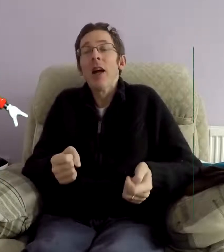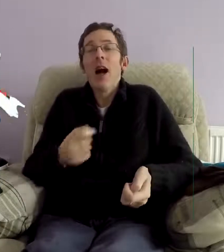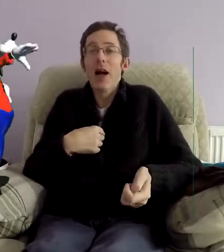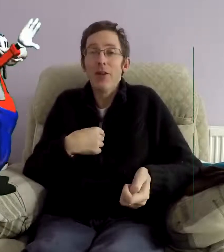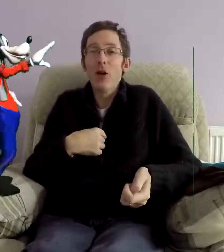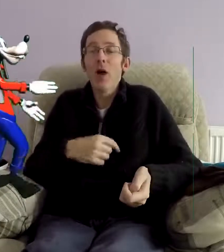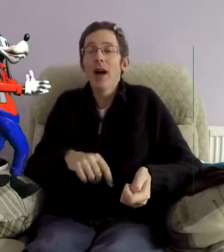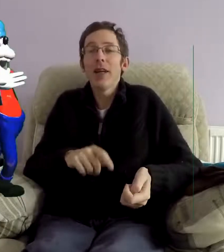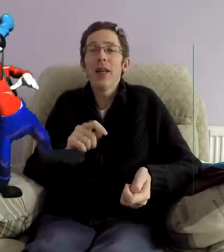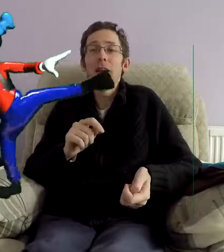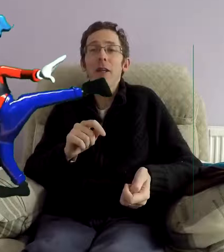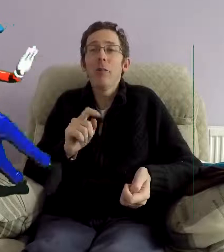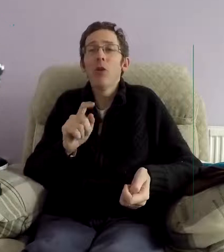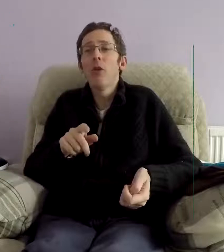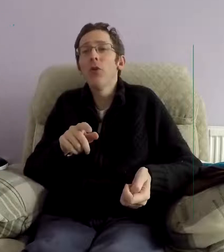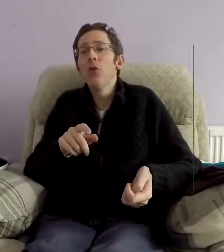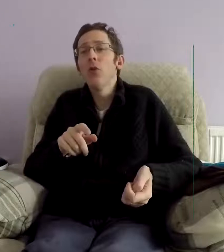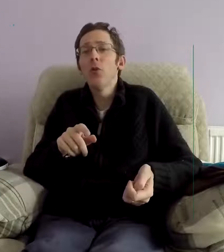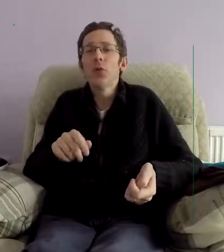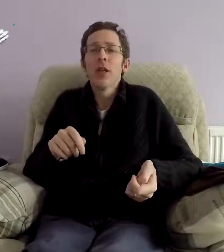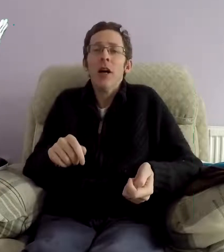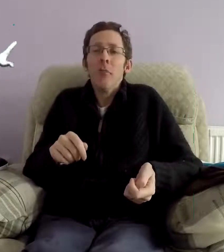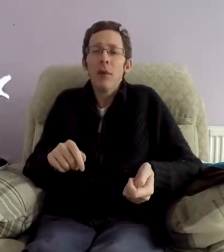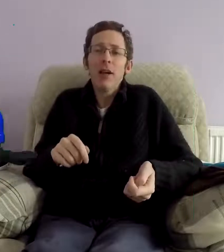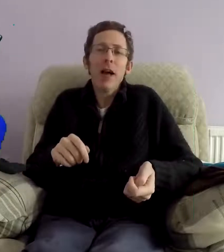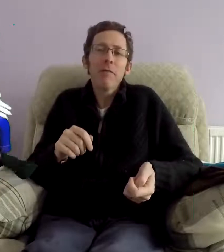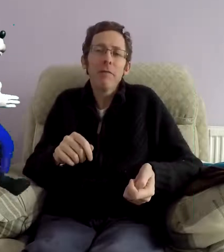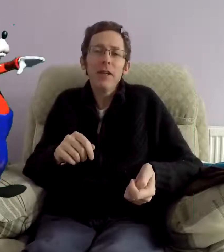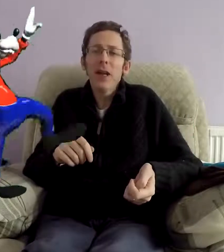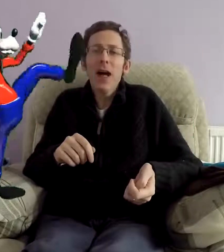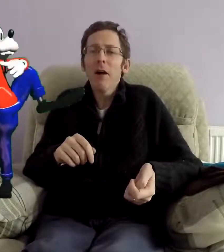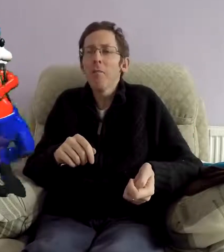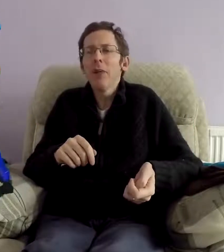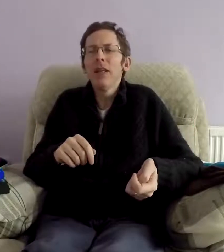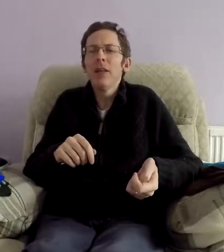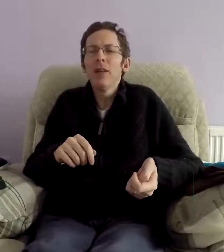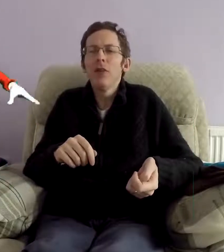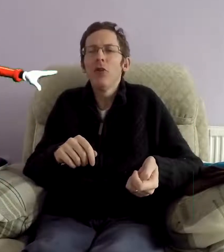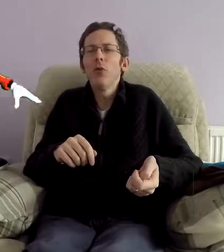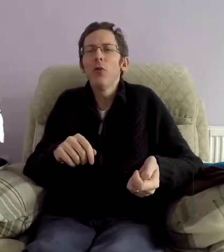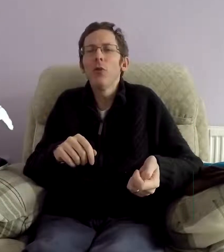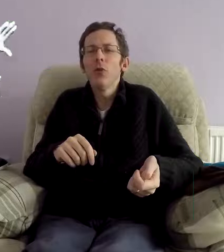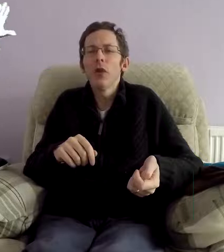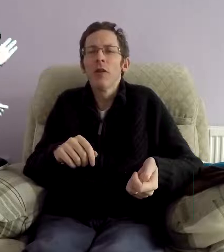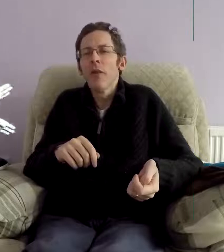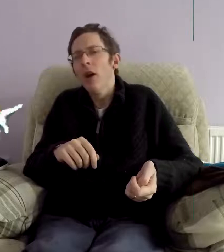I know I keep you amused, but I feel I'm being used.